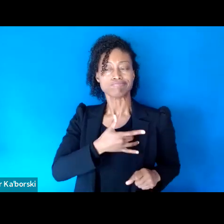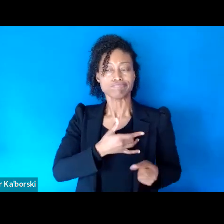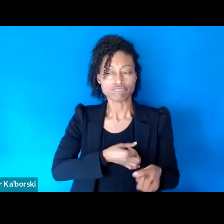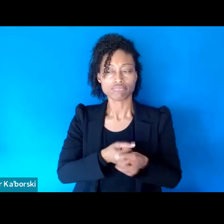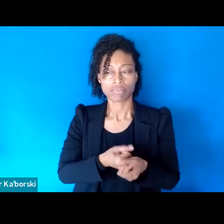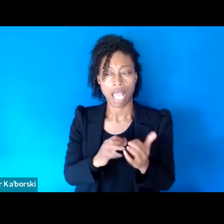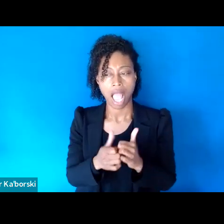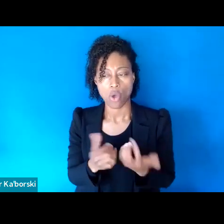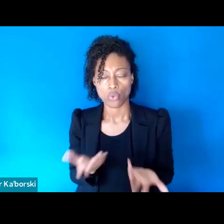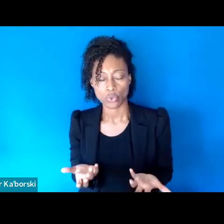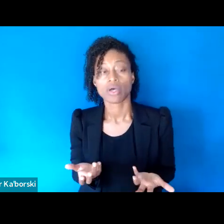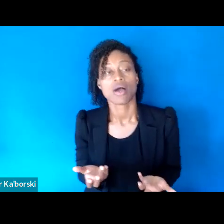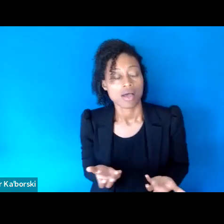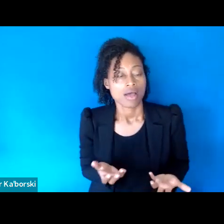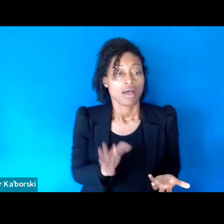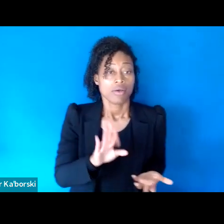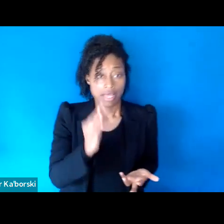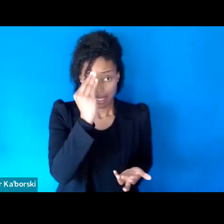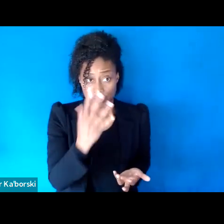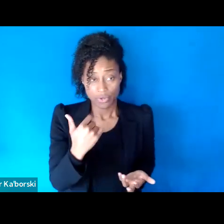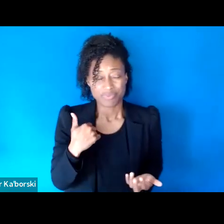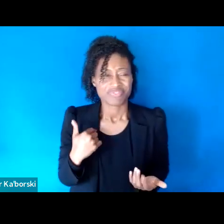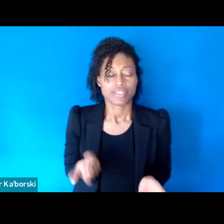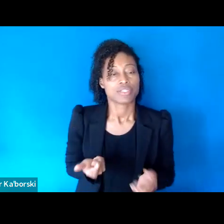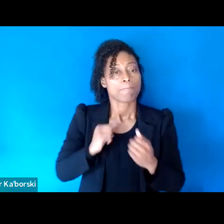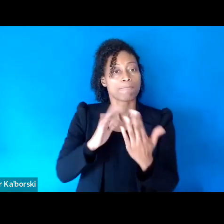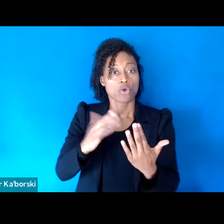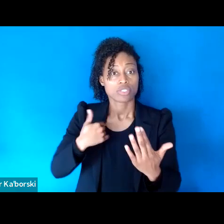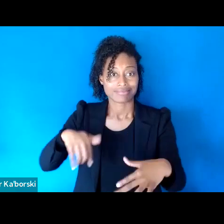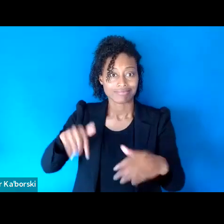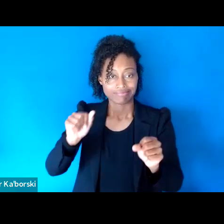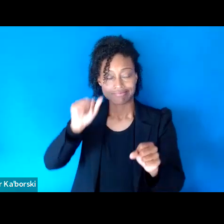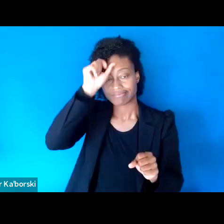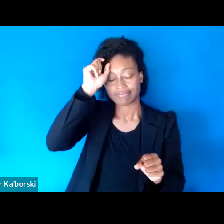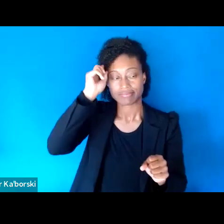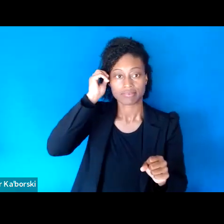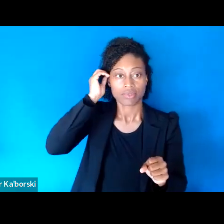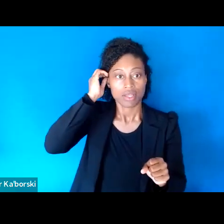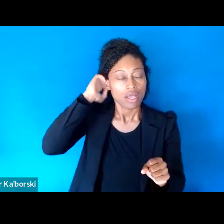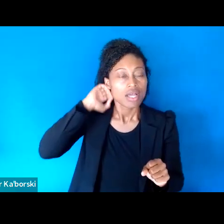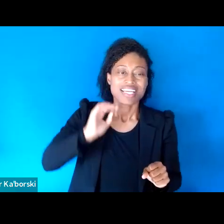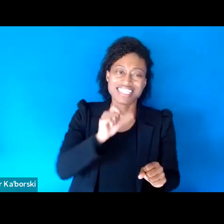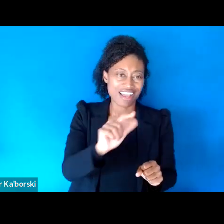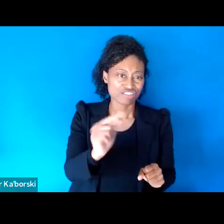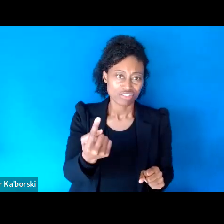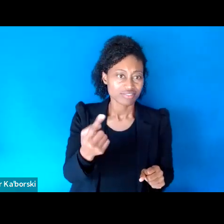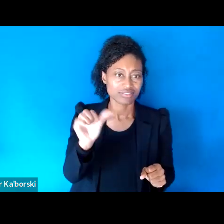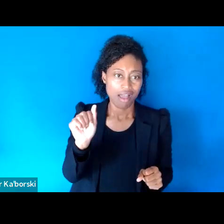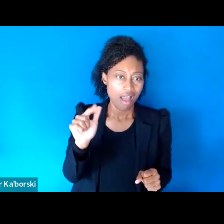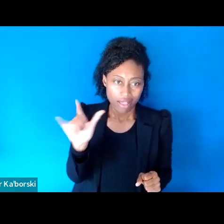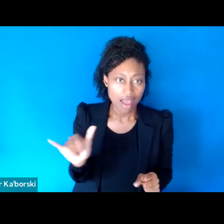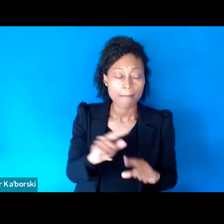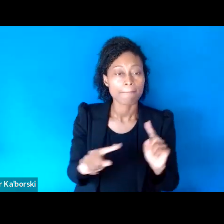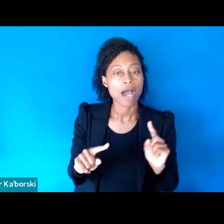the approach that I have taken, especially wanting to not just be an ally, but be an